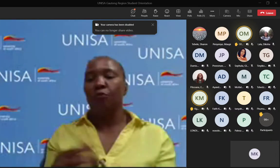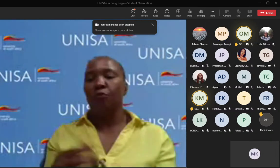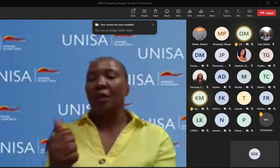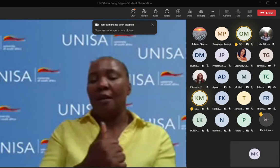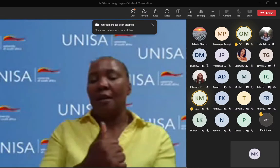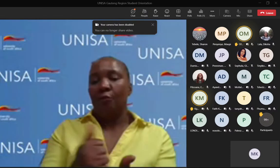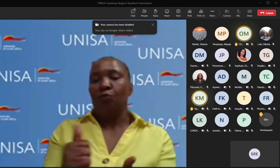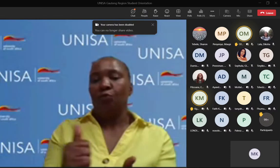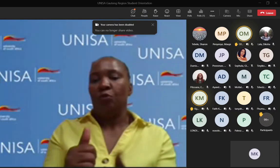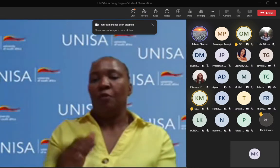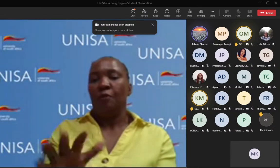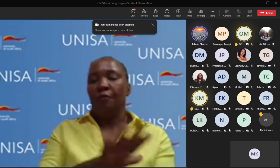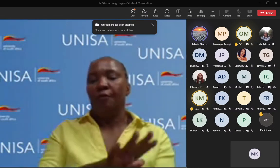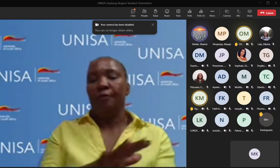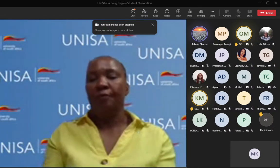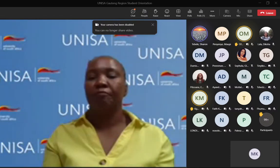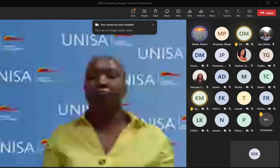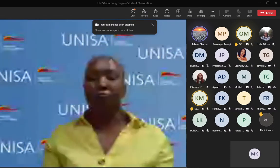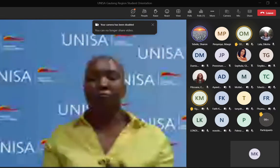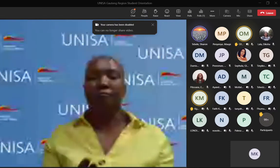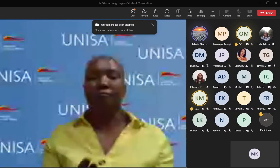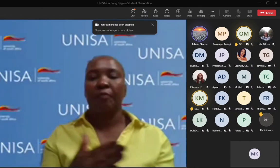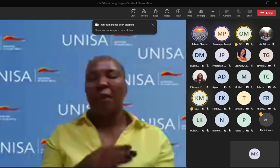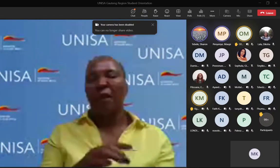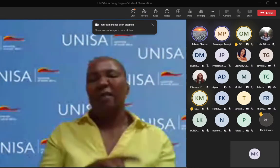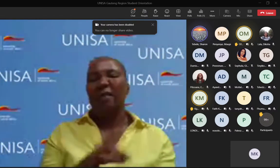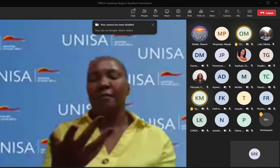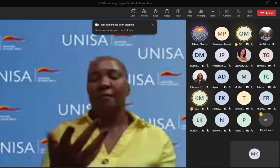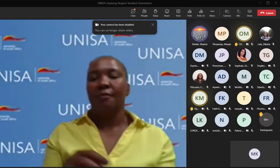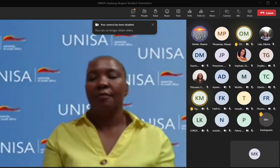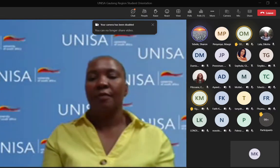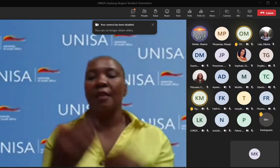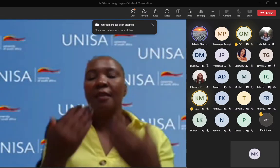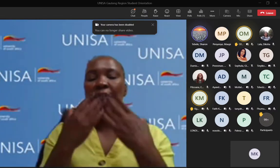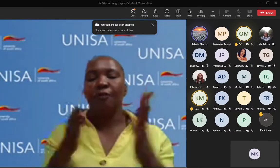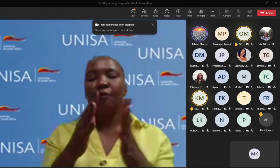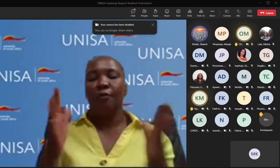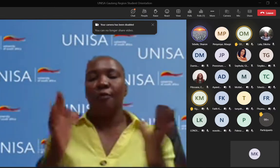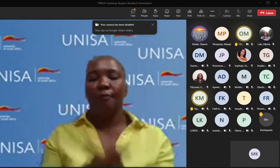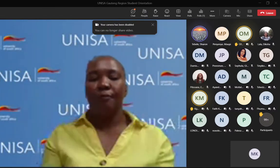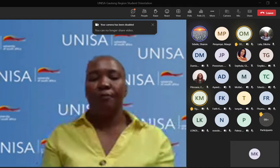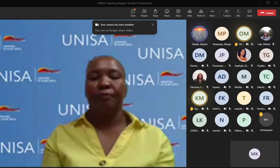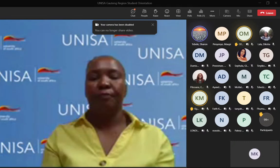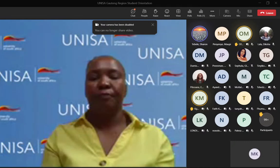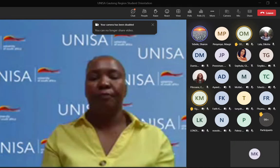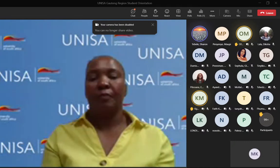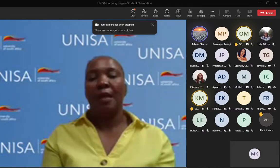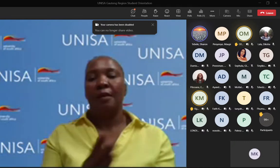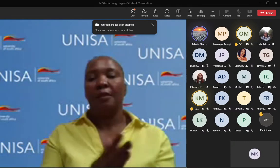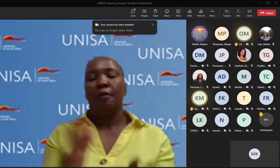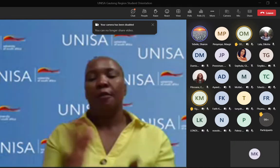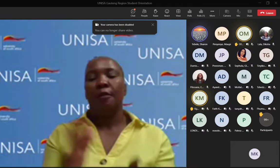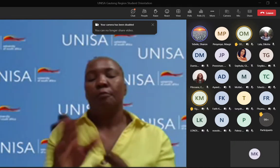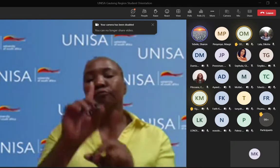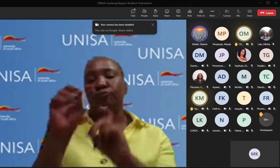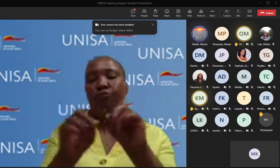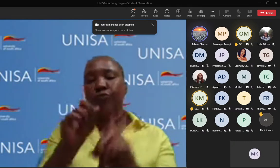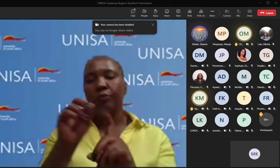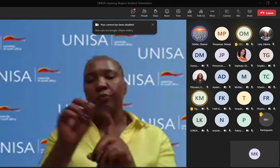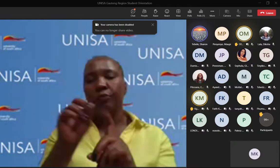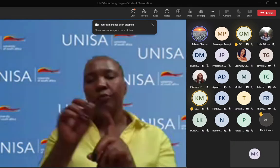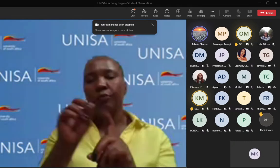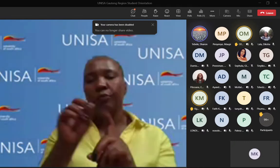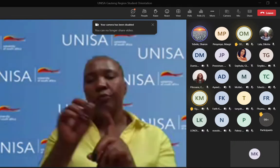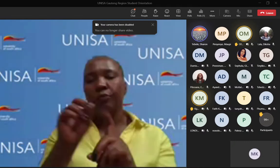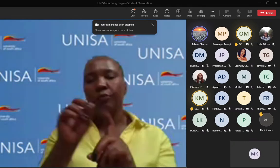okay makes sense um yeah thank you so much um some of the questions are being answered in the chat as